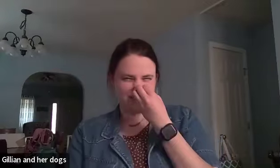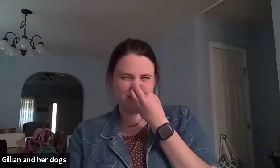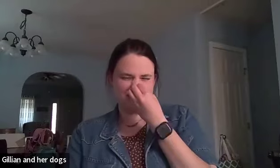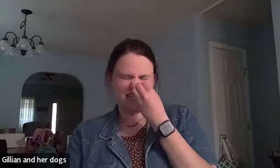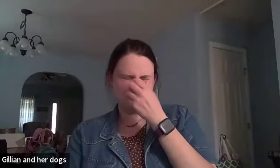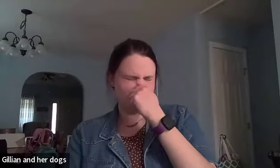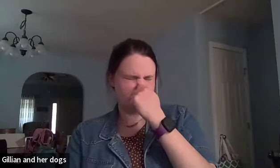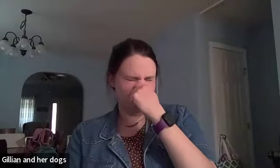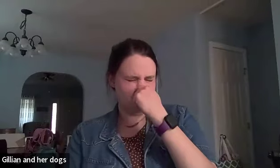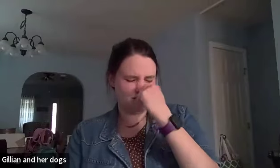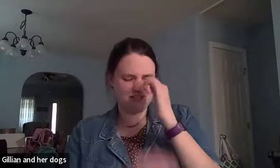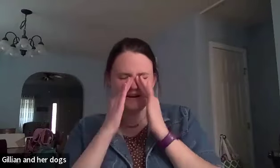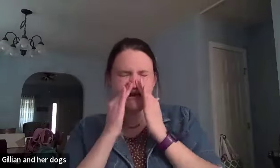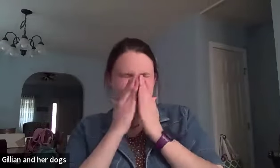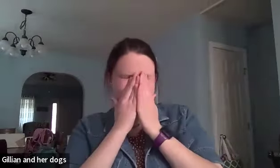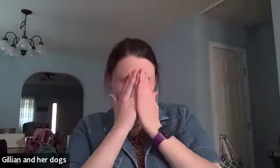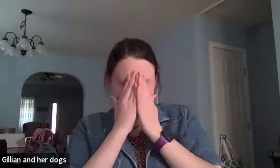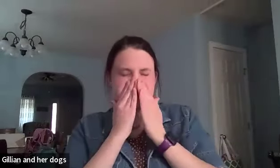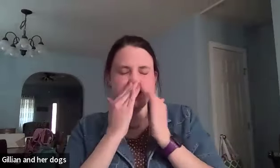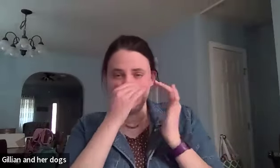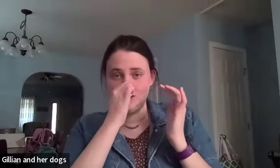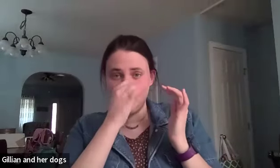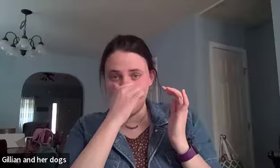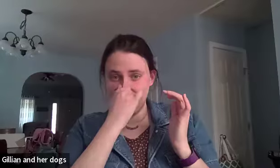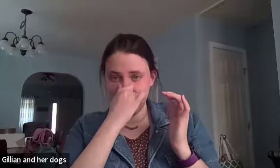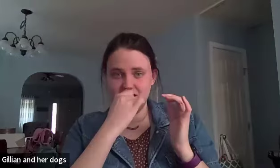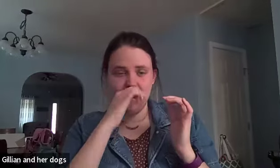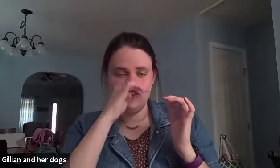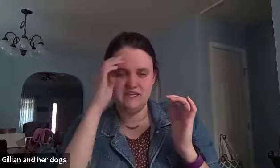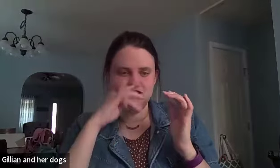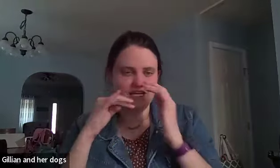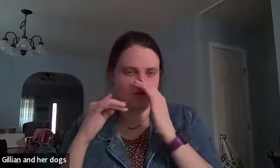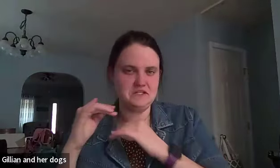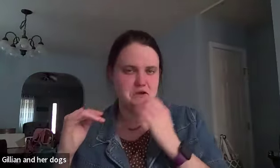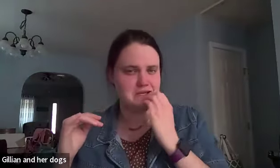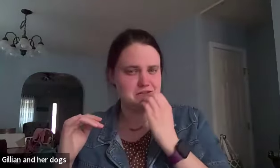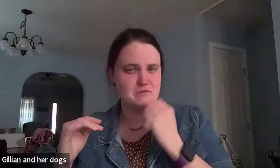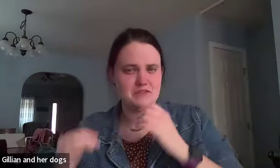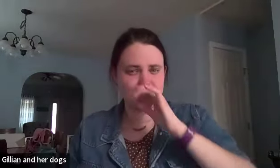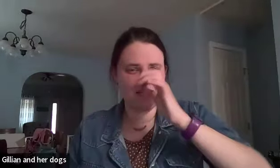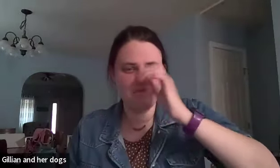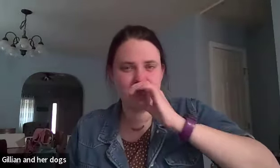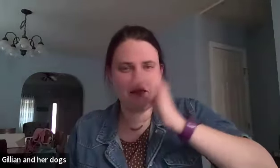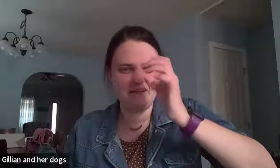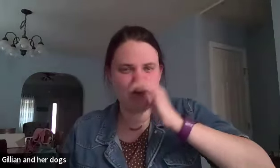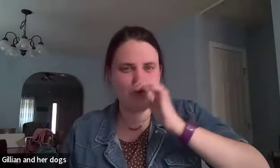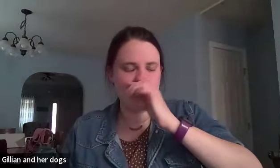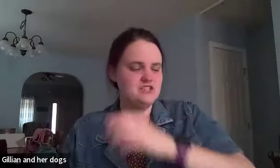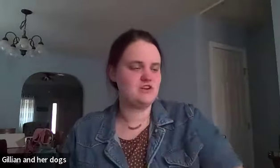So zebra, gosh, sorry guys, my nose is like so itchy. I think it's just getting really dry because of the weather. So I keep like having to rub it. It's driving